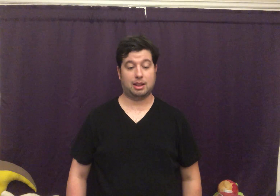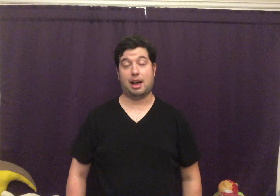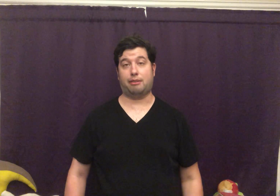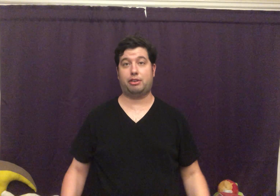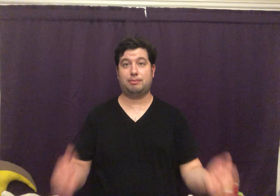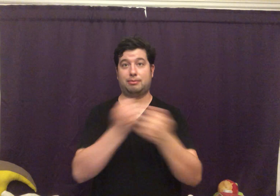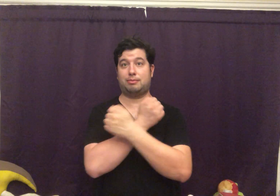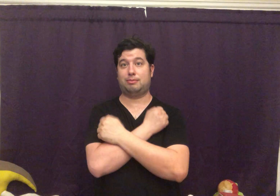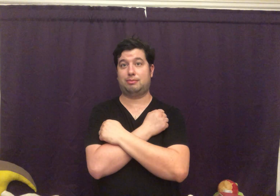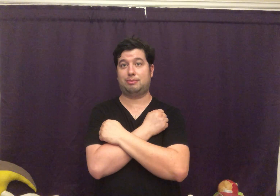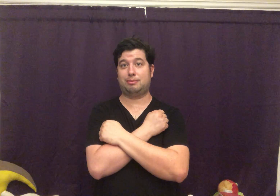Love.